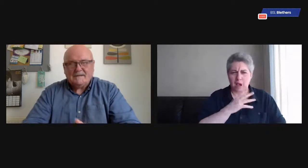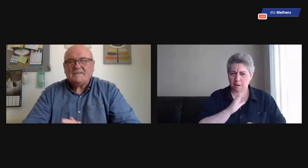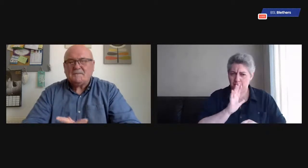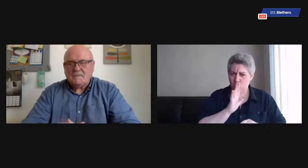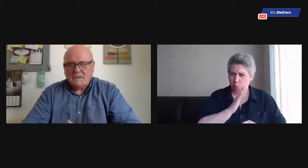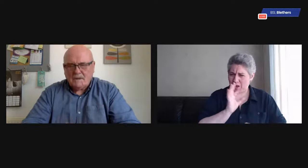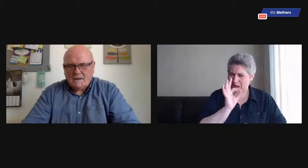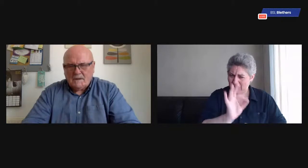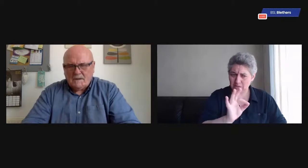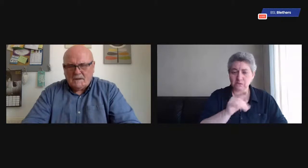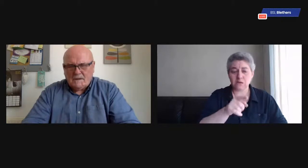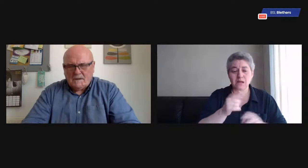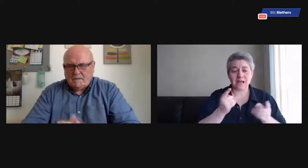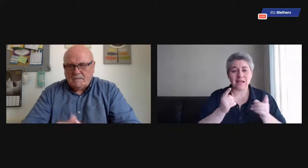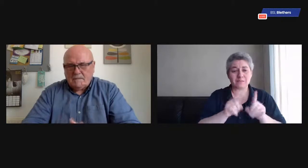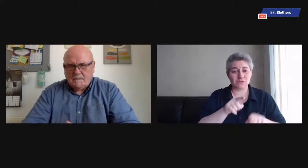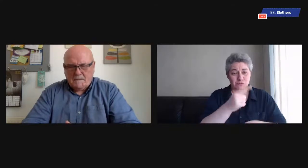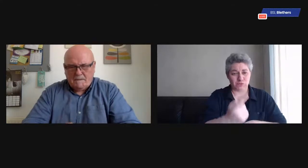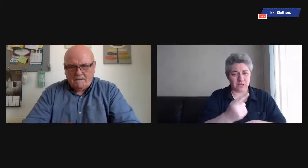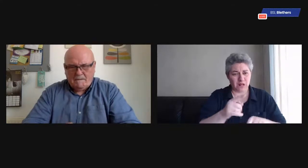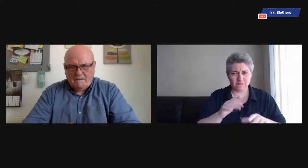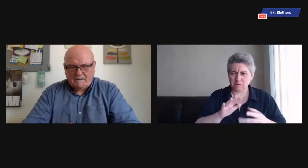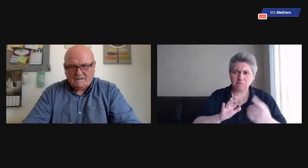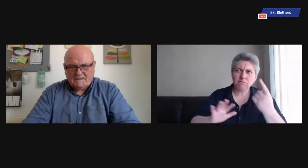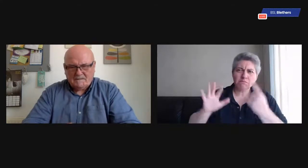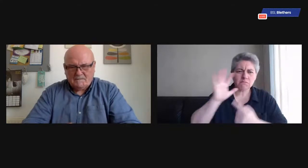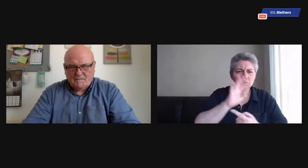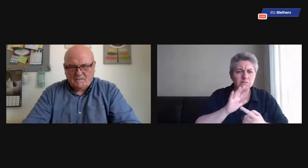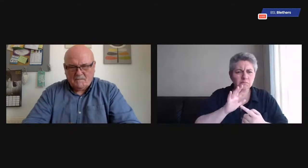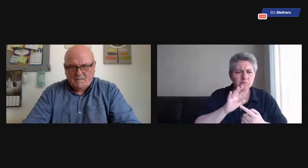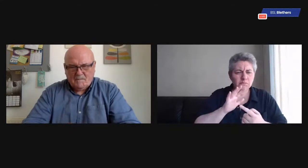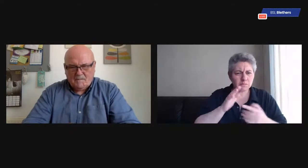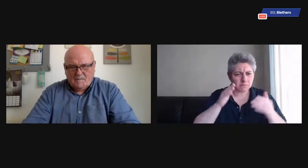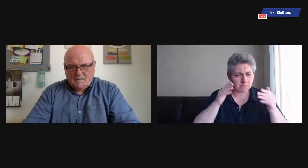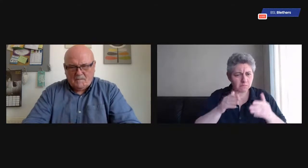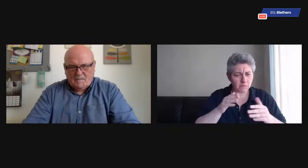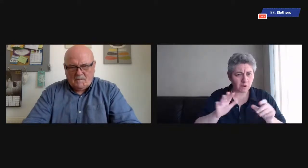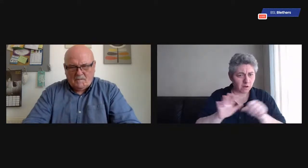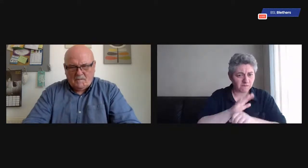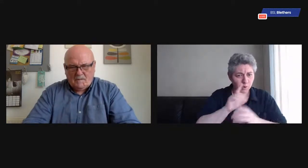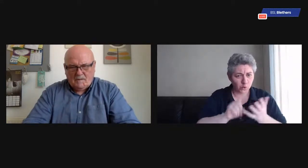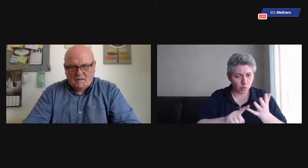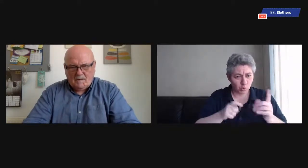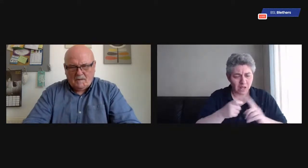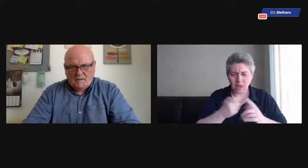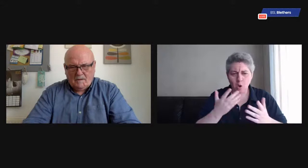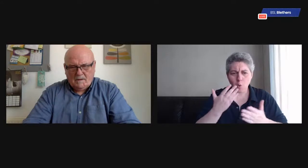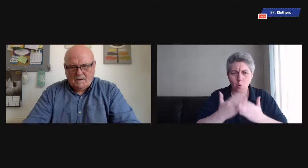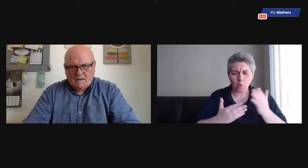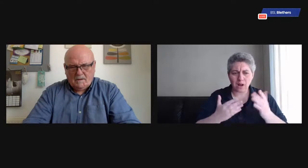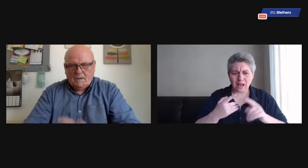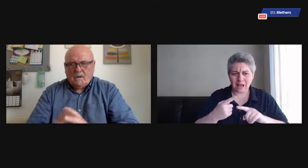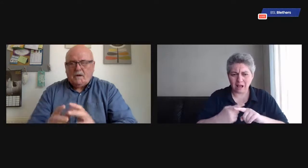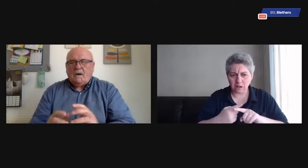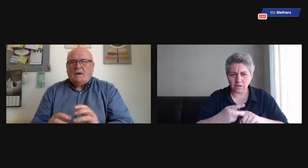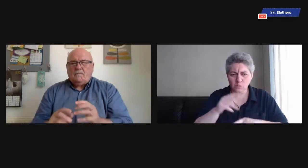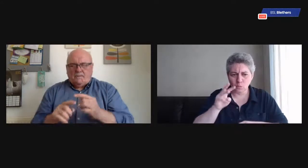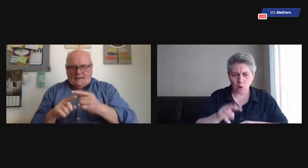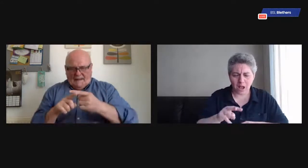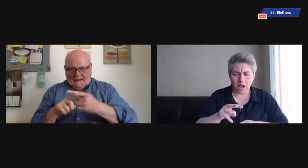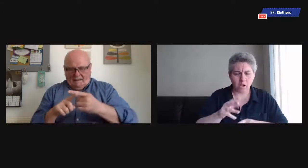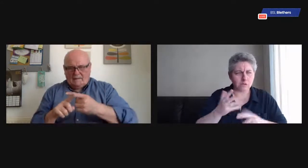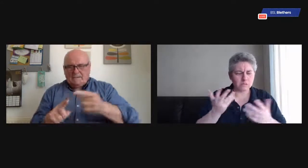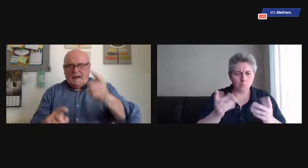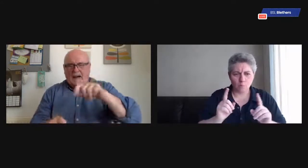there could be people at home that are looking and in that very situation and thinking, oh, that's something I could do with. Is